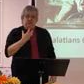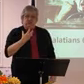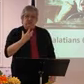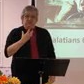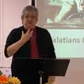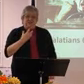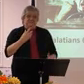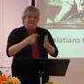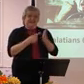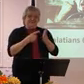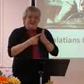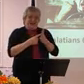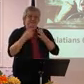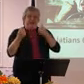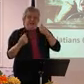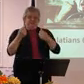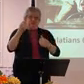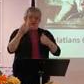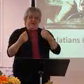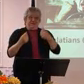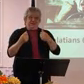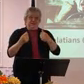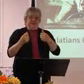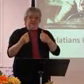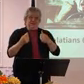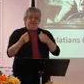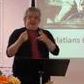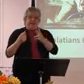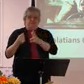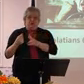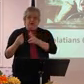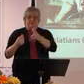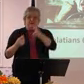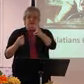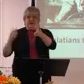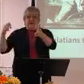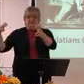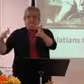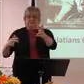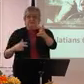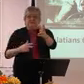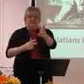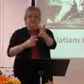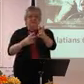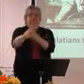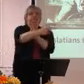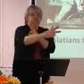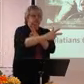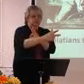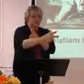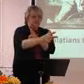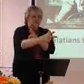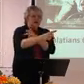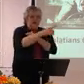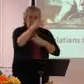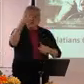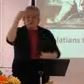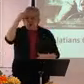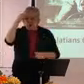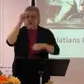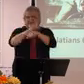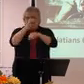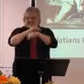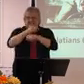But from time to time, when somebody cuts me off or does something, and all of you know, in the midst of